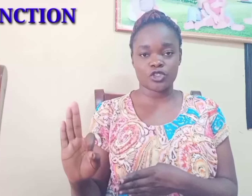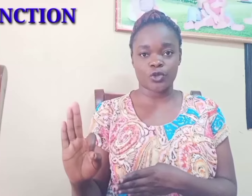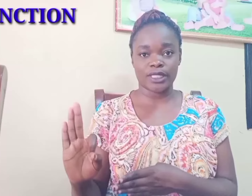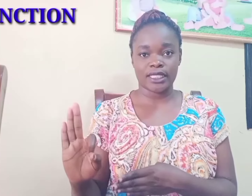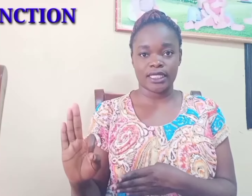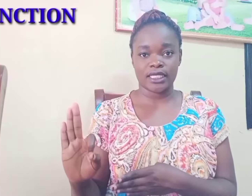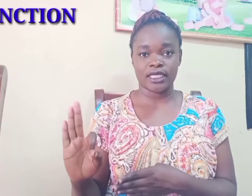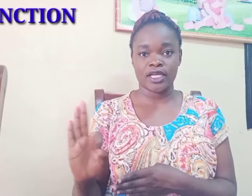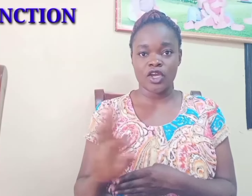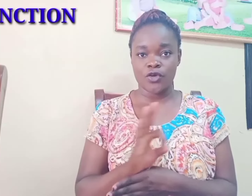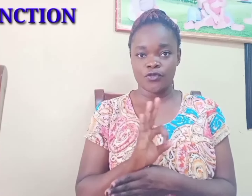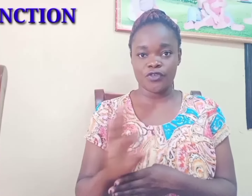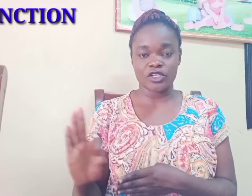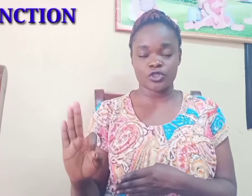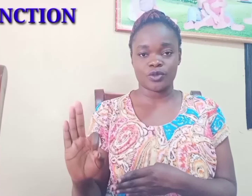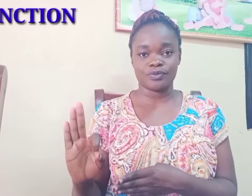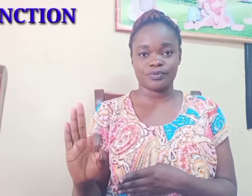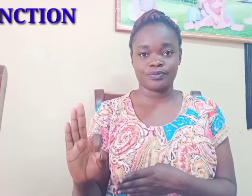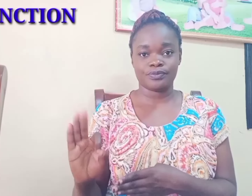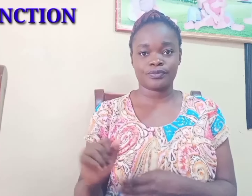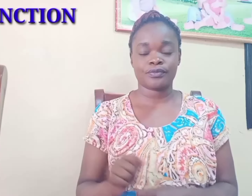function, function.